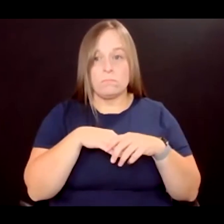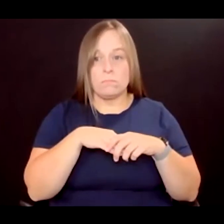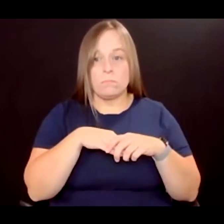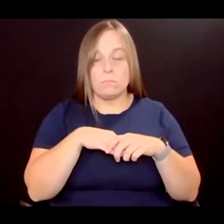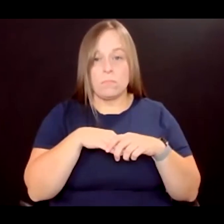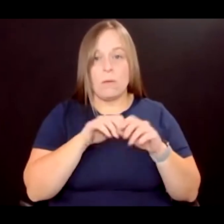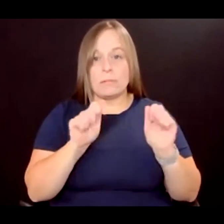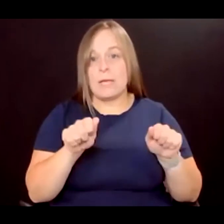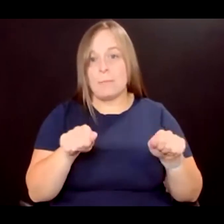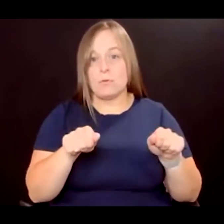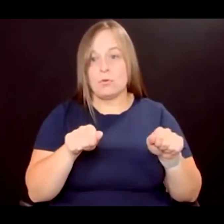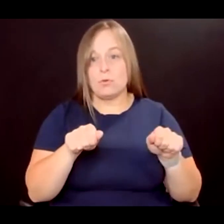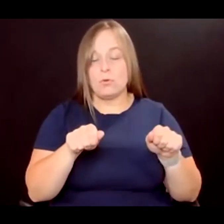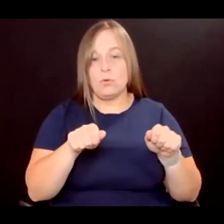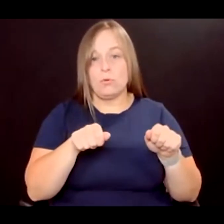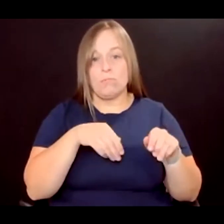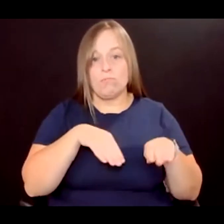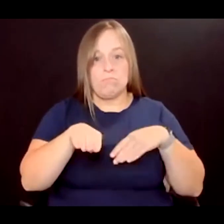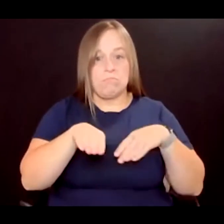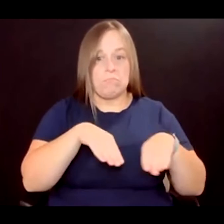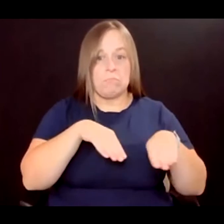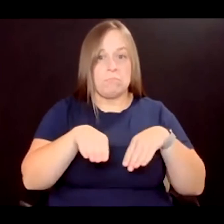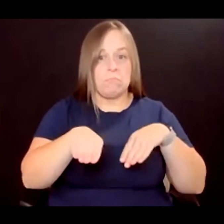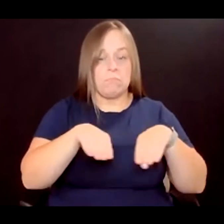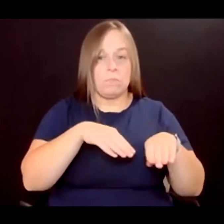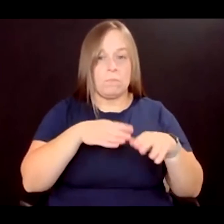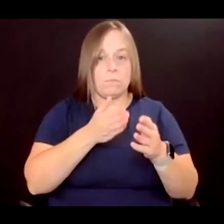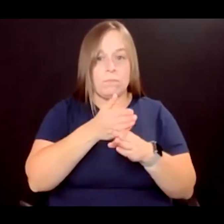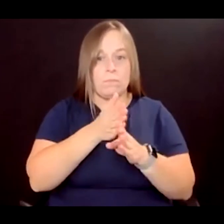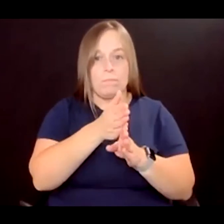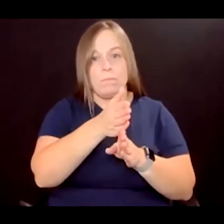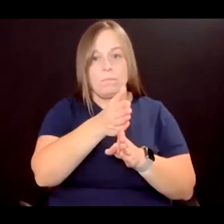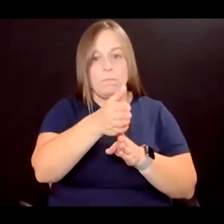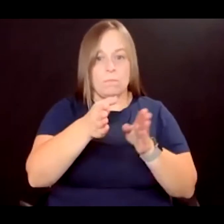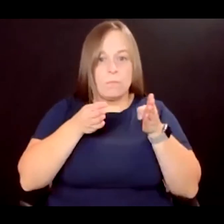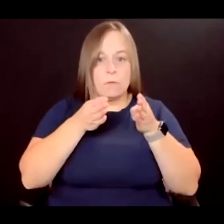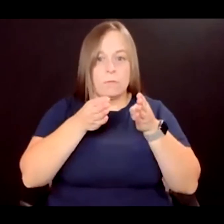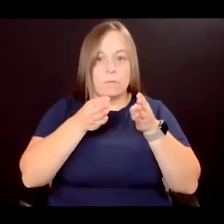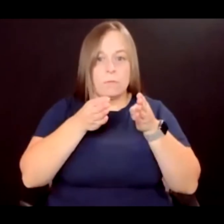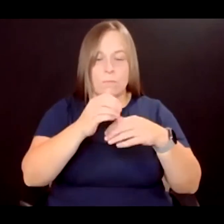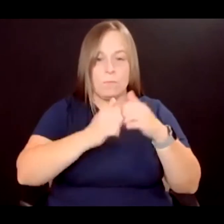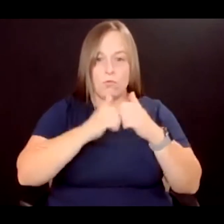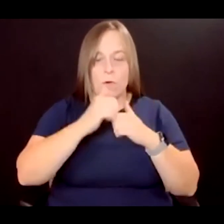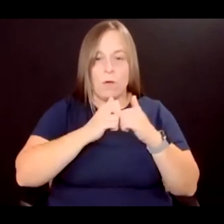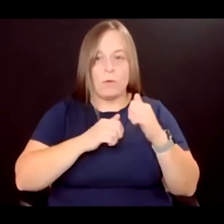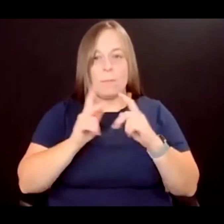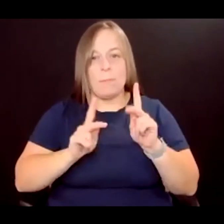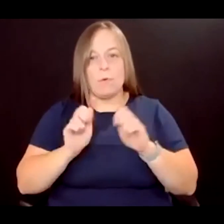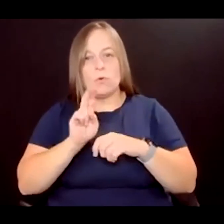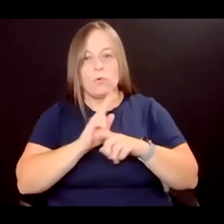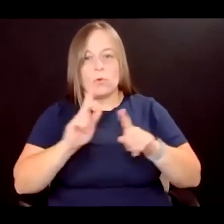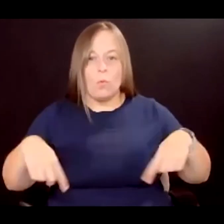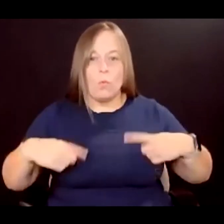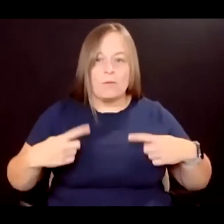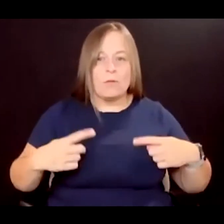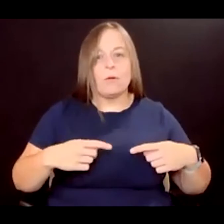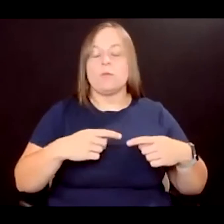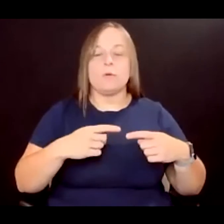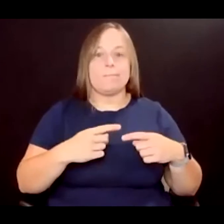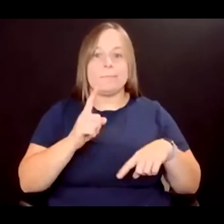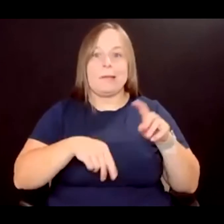was raised, and that's what I saw in this city when it had better days. So absolutely, communication